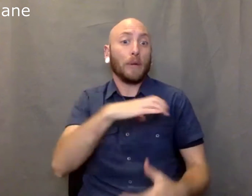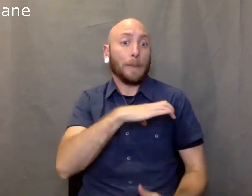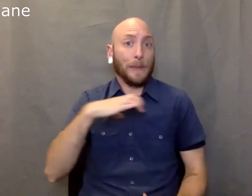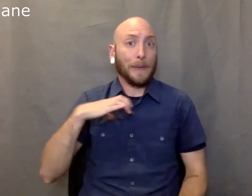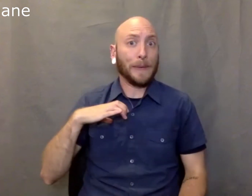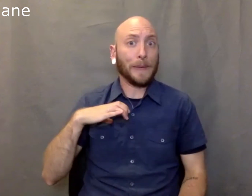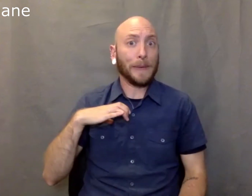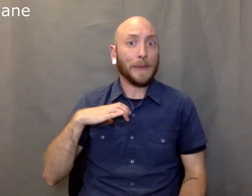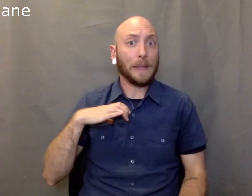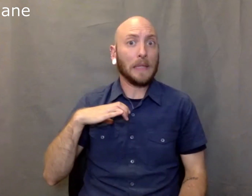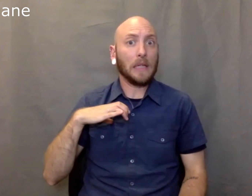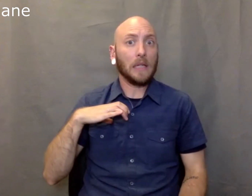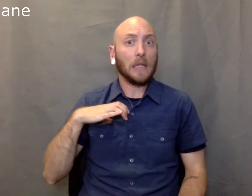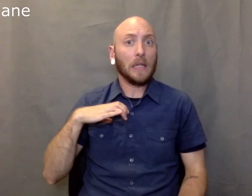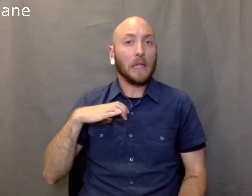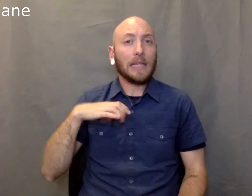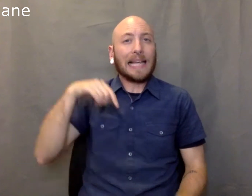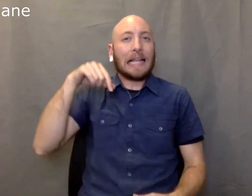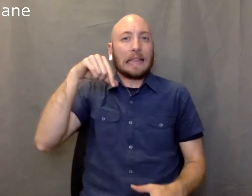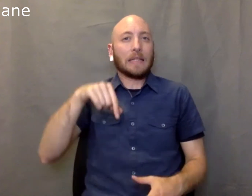providing service on a district level,